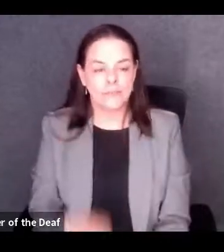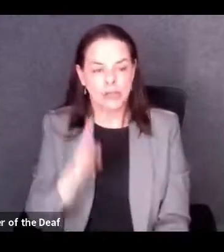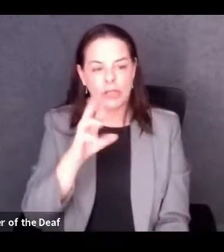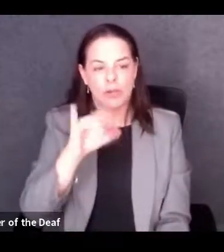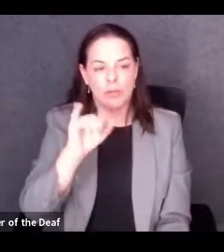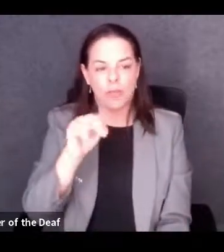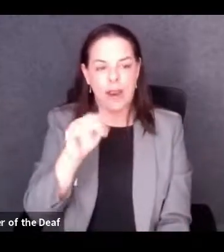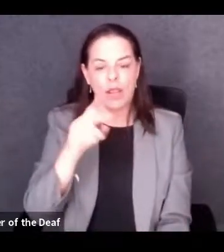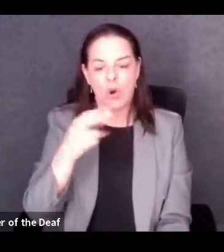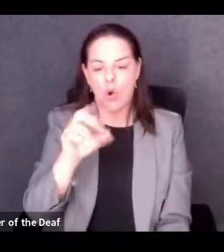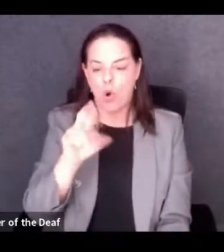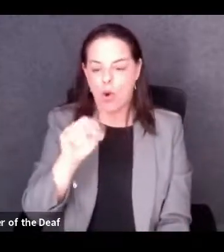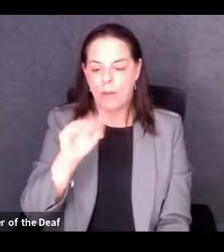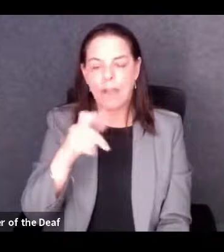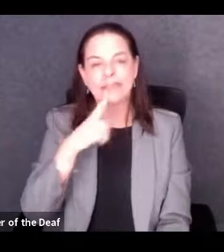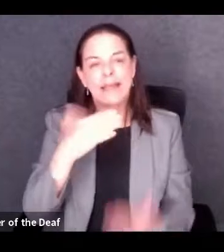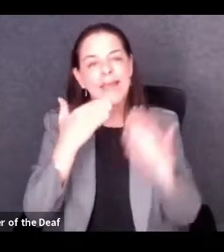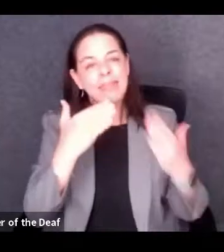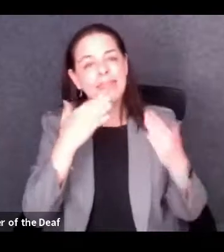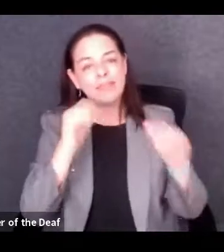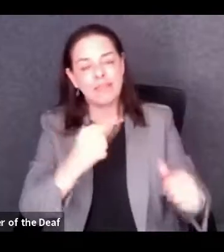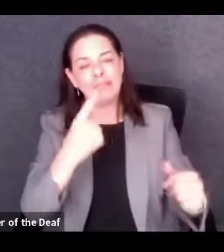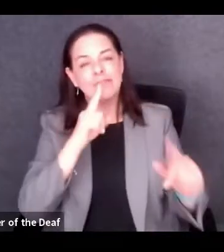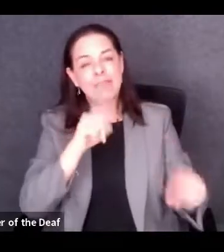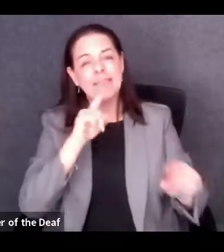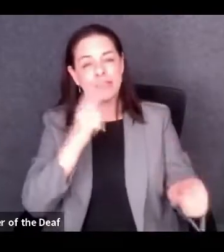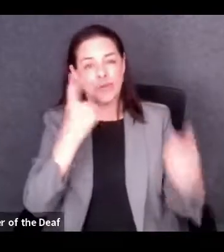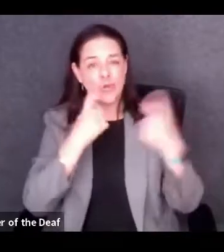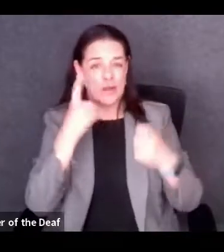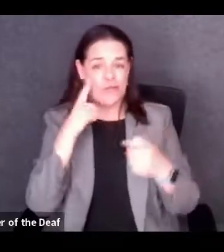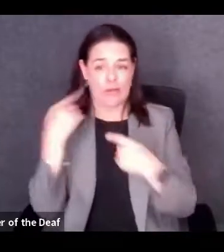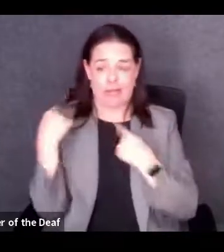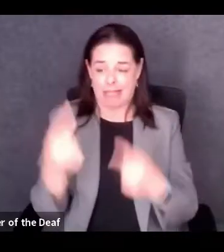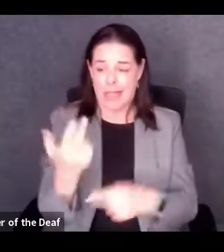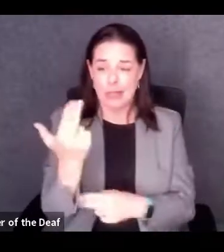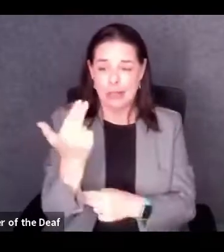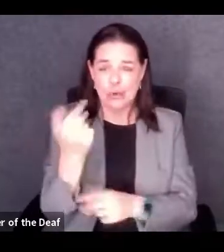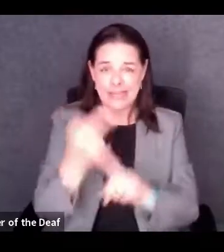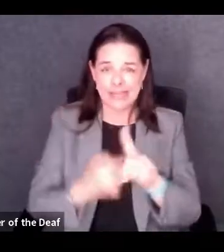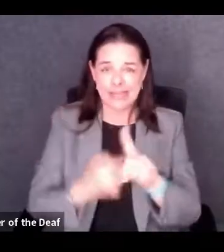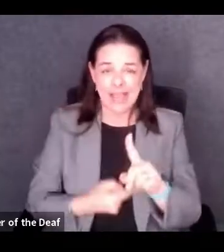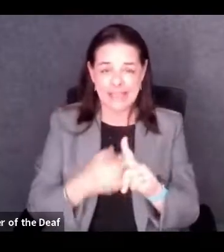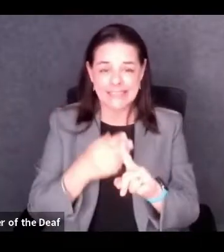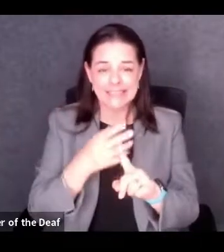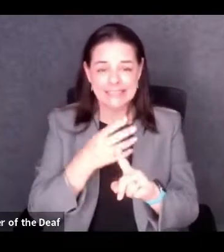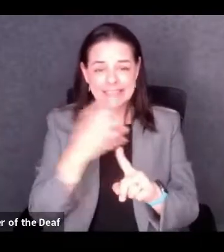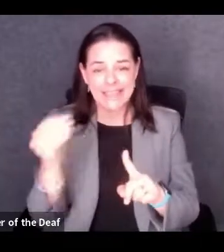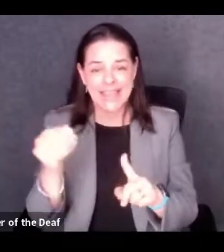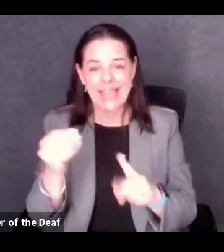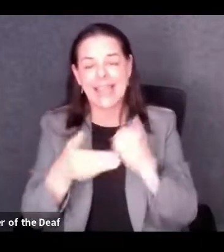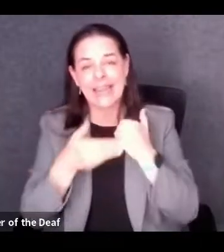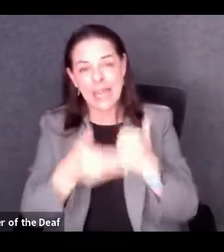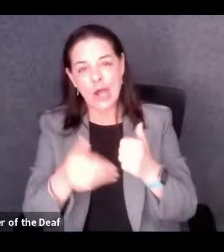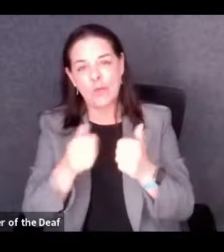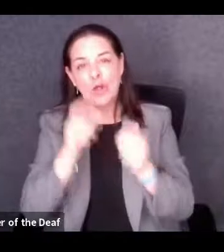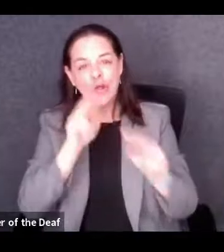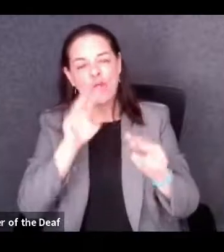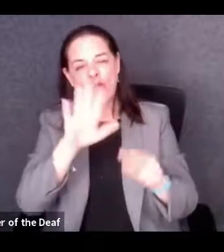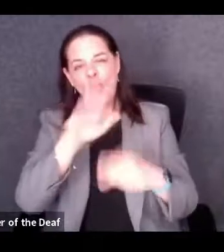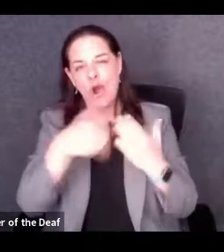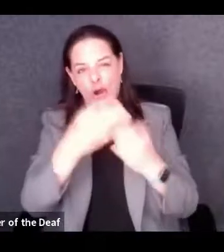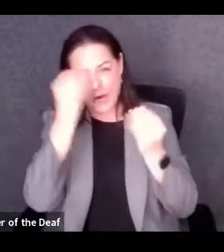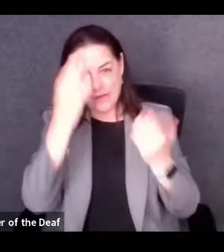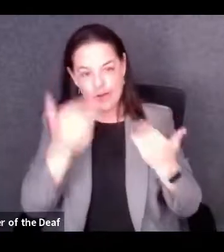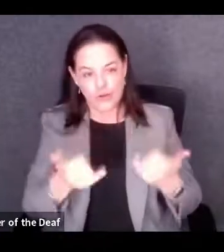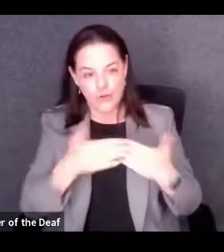Brian Hornback says, thanks for being able to answer questions for the last 13 months. I look forward to helping with all your other information going forward.